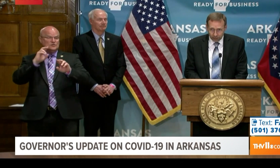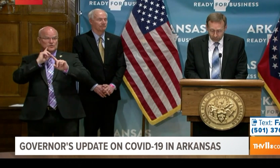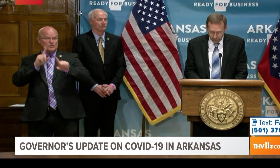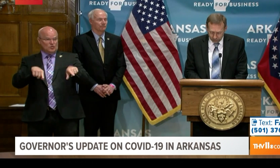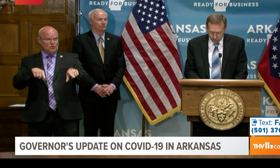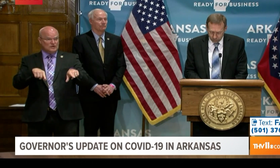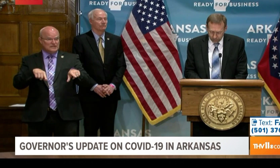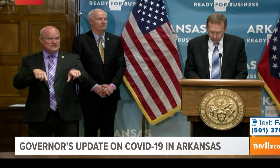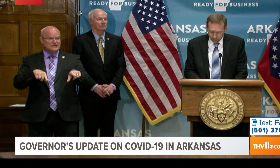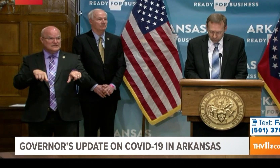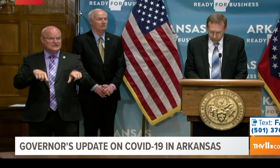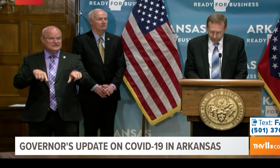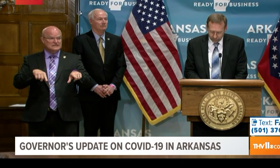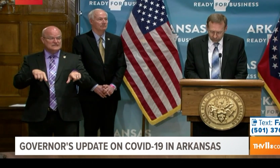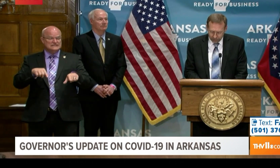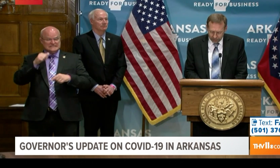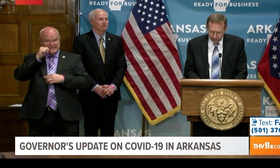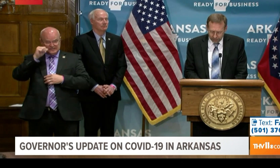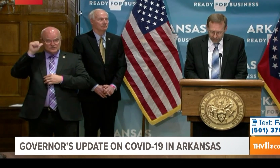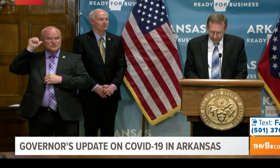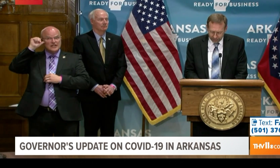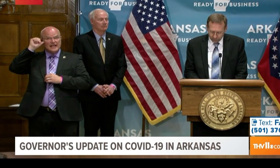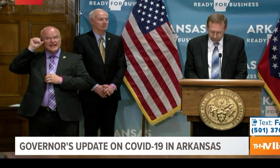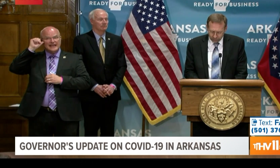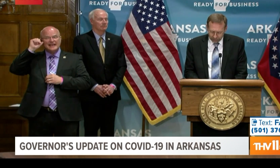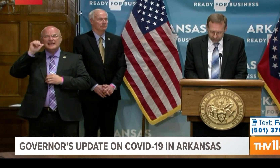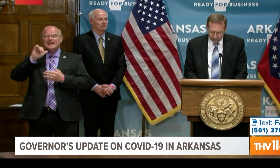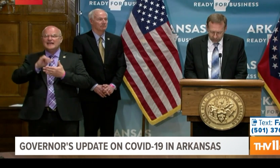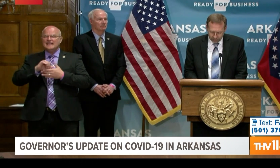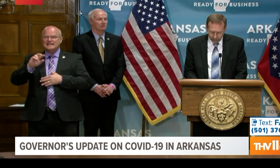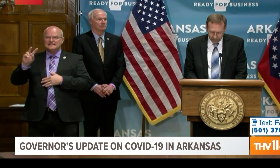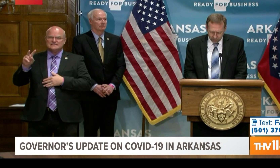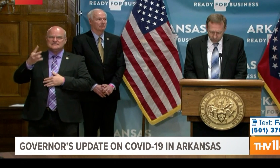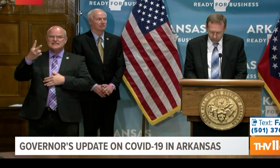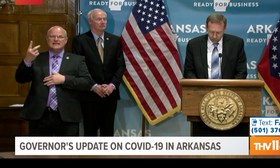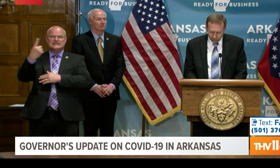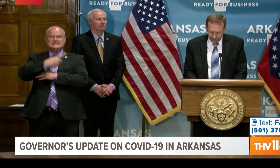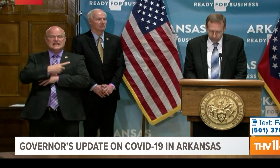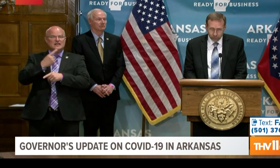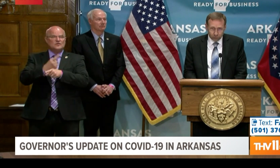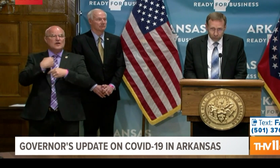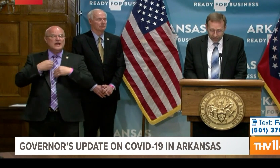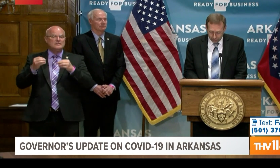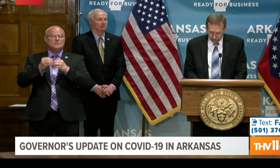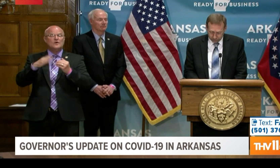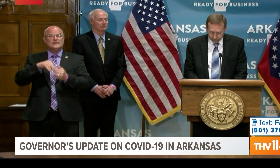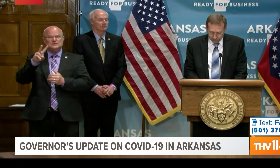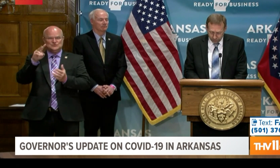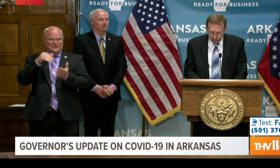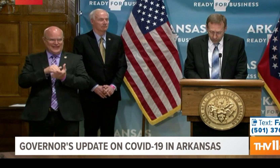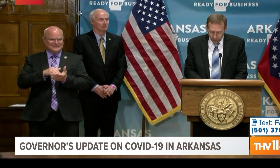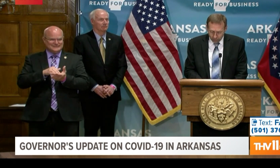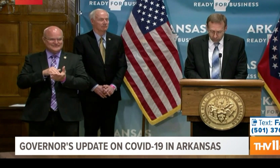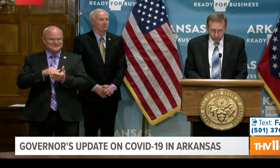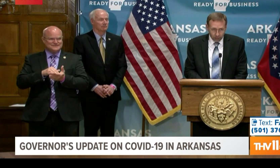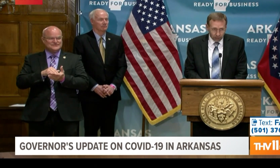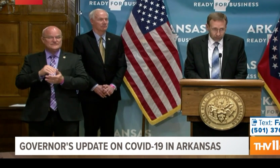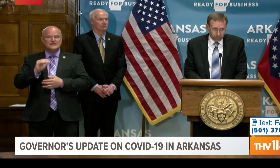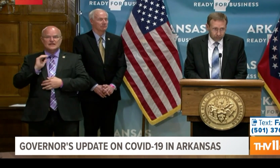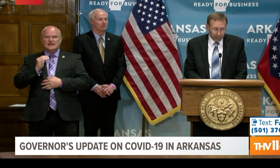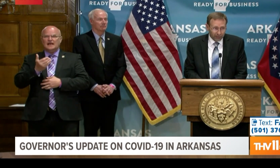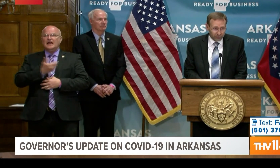reported, resulted yesterday, and that is our second day in a row that we've had over 2,000.